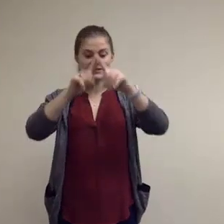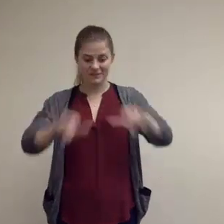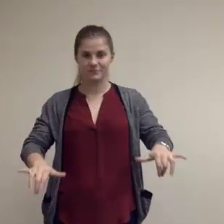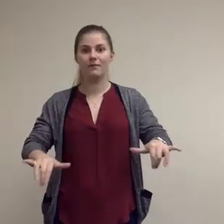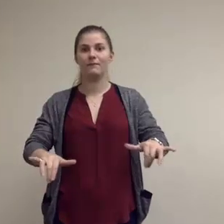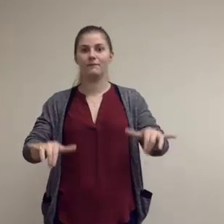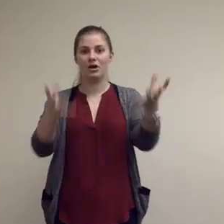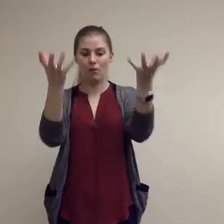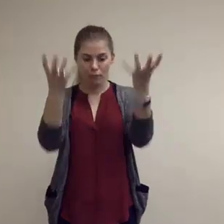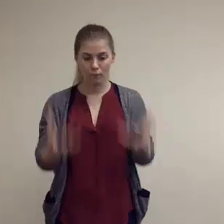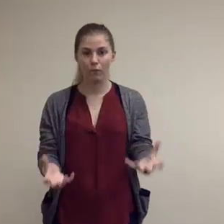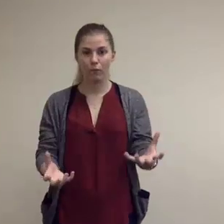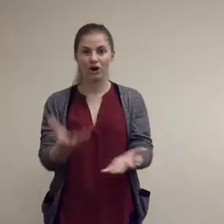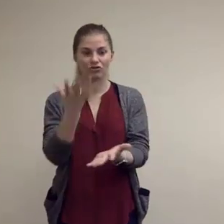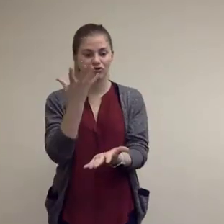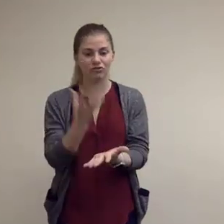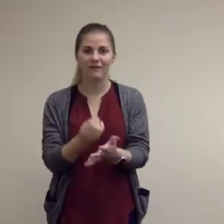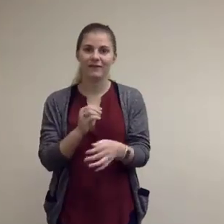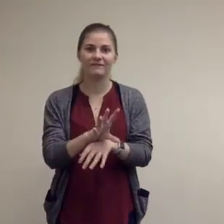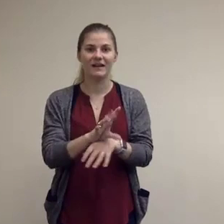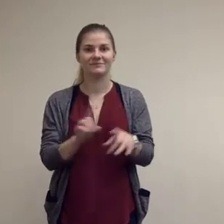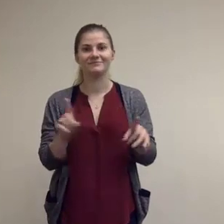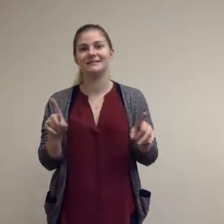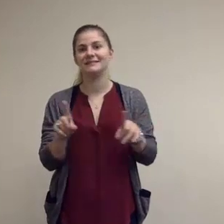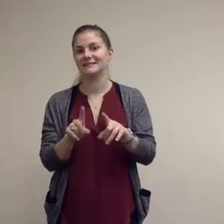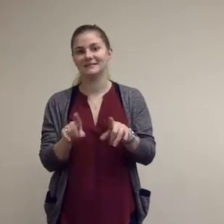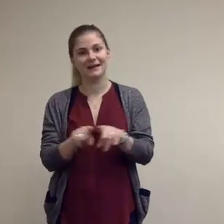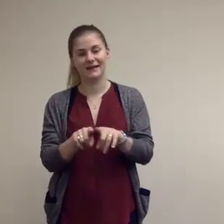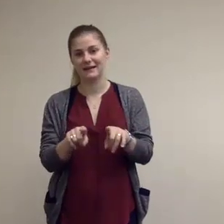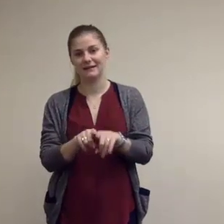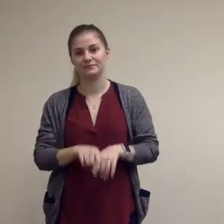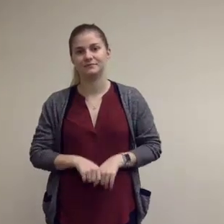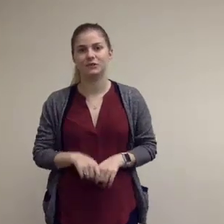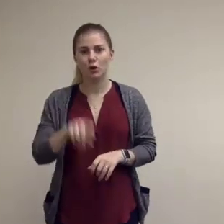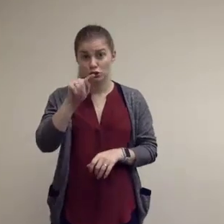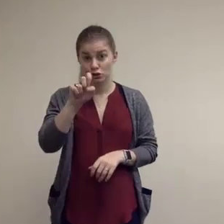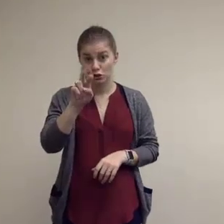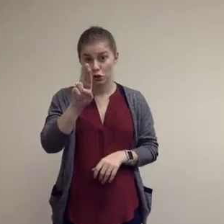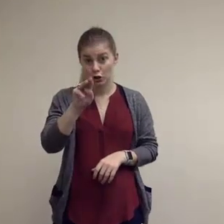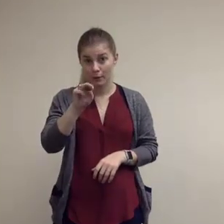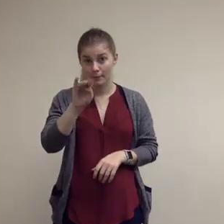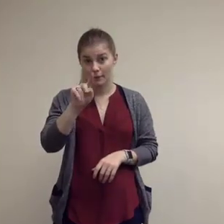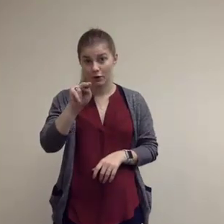velocity. Now, terminal means what? You have a terminal illness, we're going to do what? It's going to do what? What did you